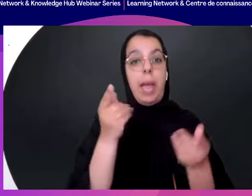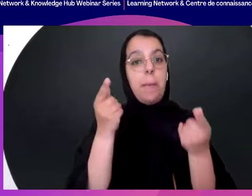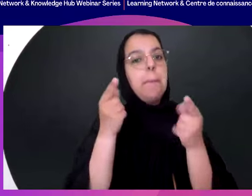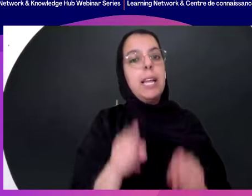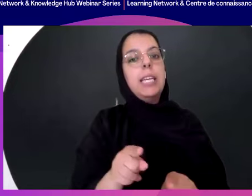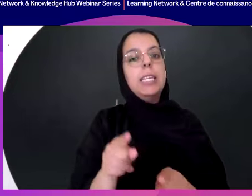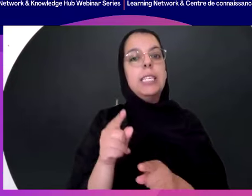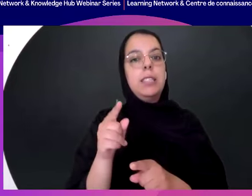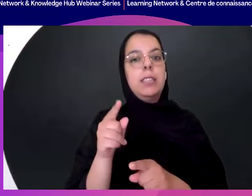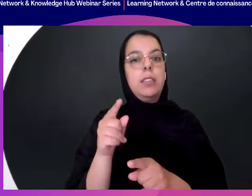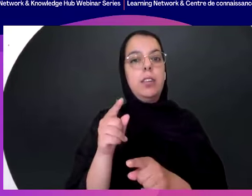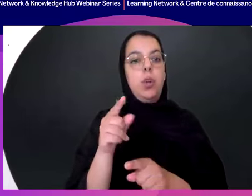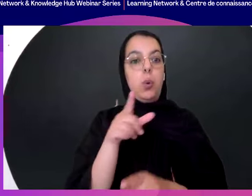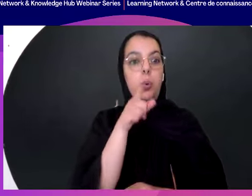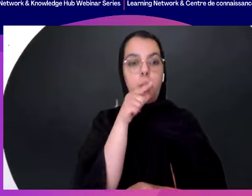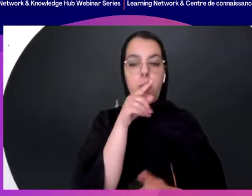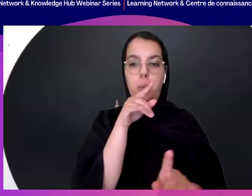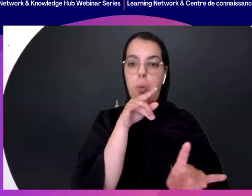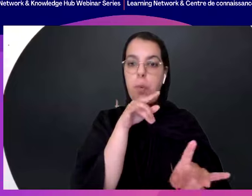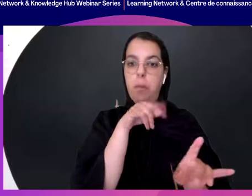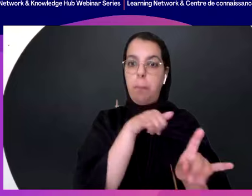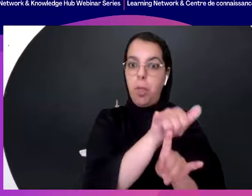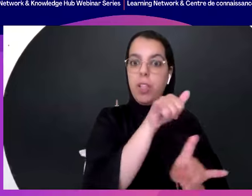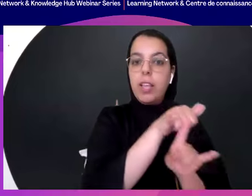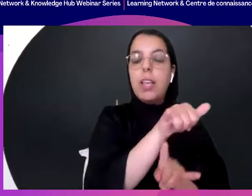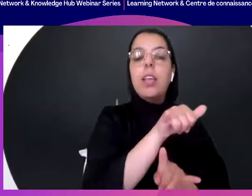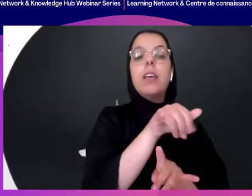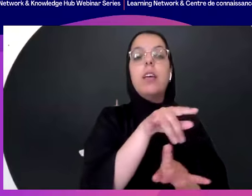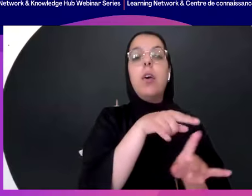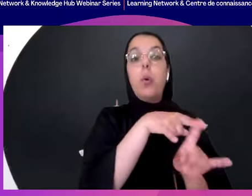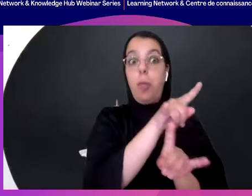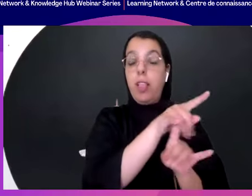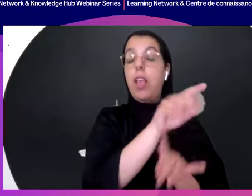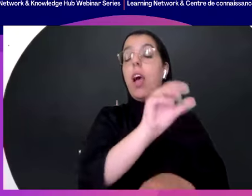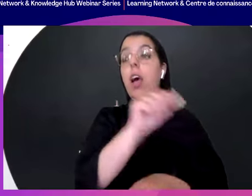explicitly encouraged to abuse other students by the staff.